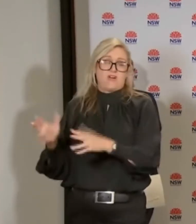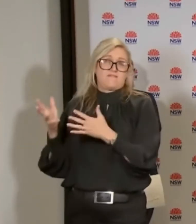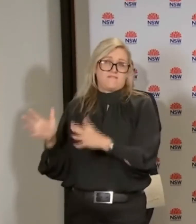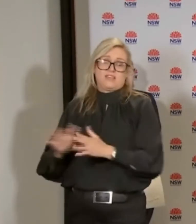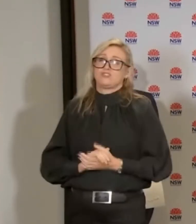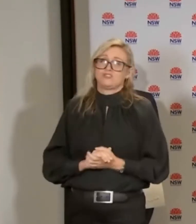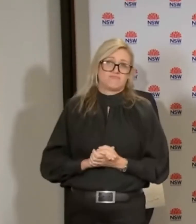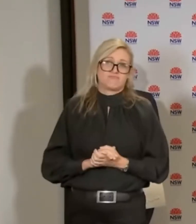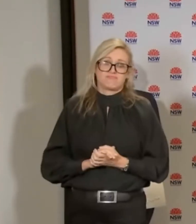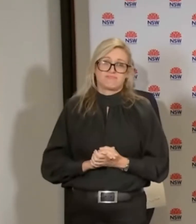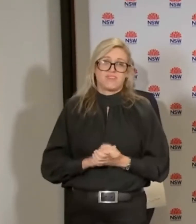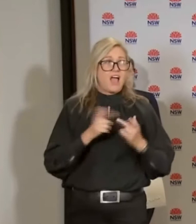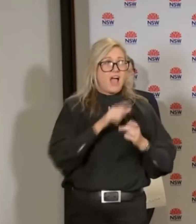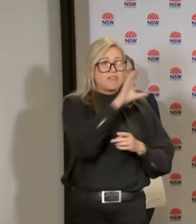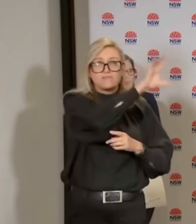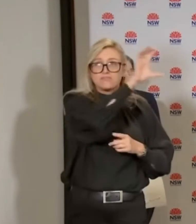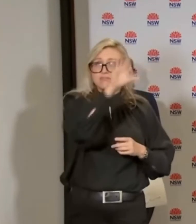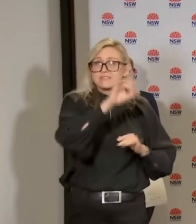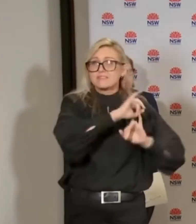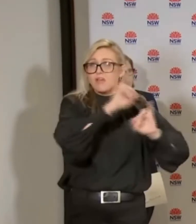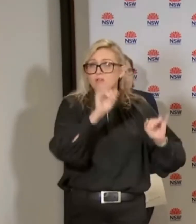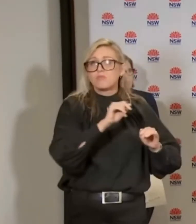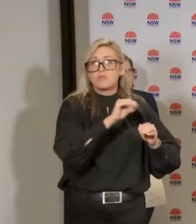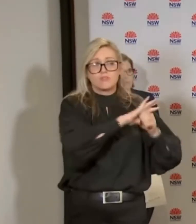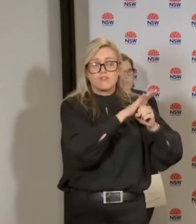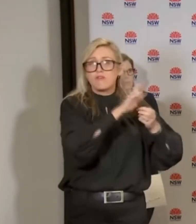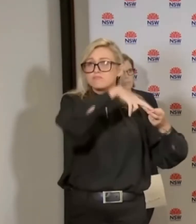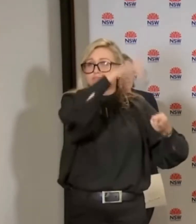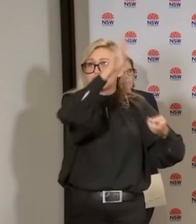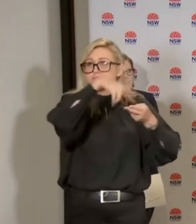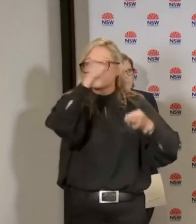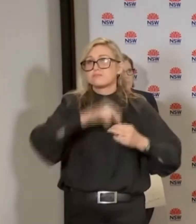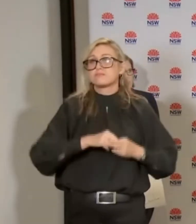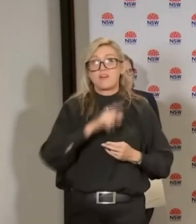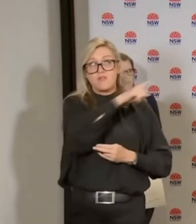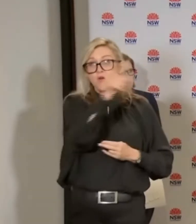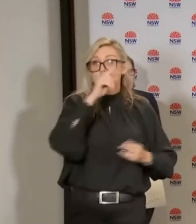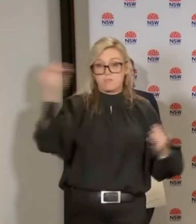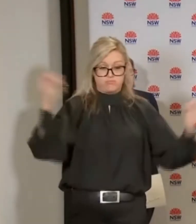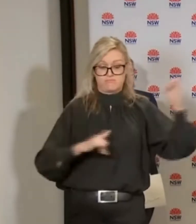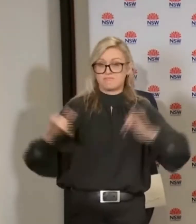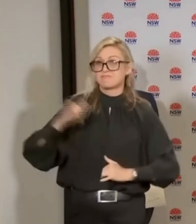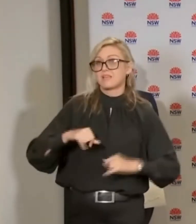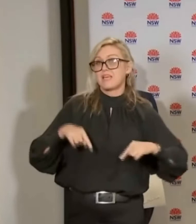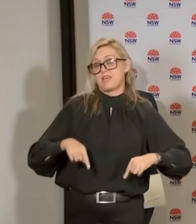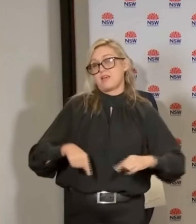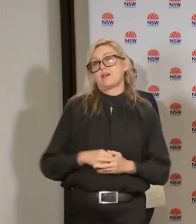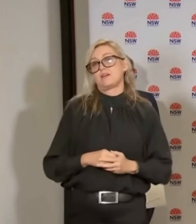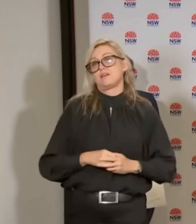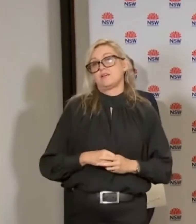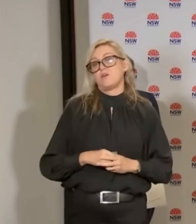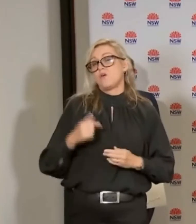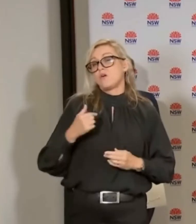coming in from those parts of the world that are extremely dangerous. We happen to be very, very successful in Australia